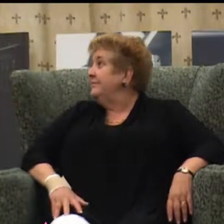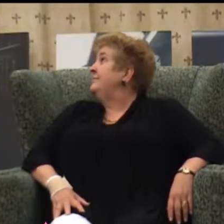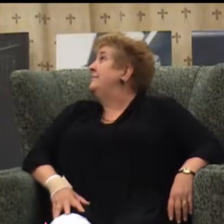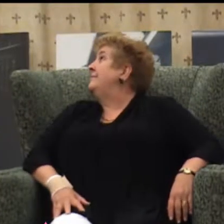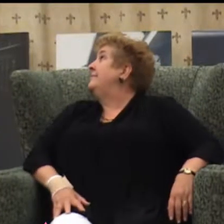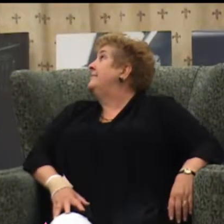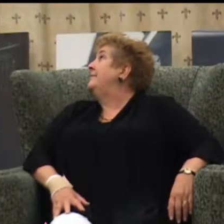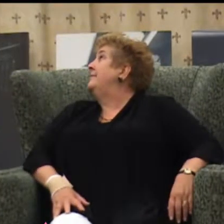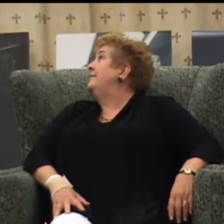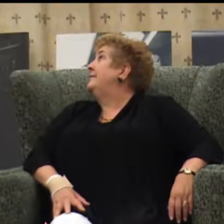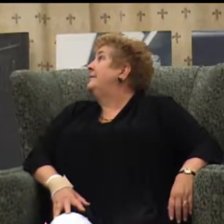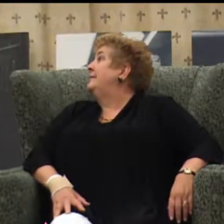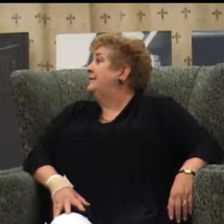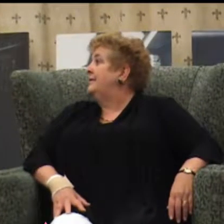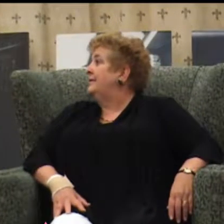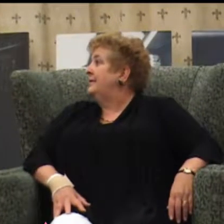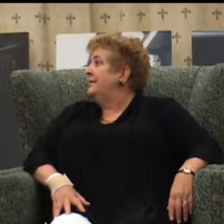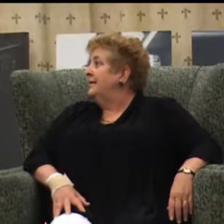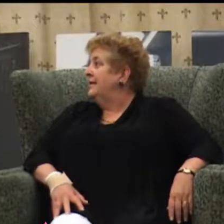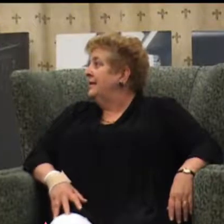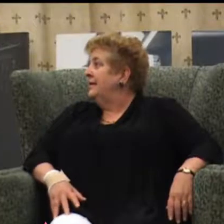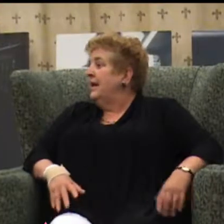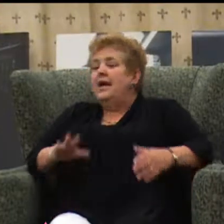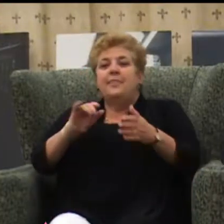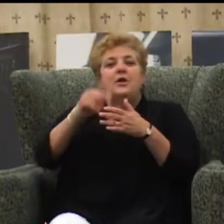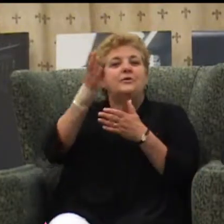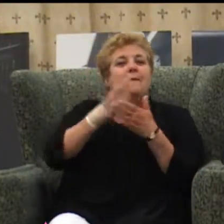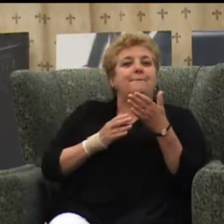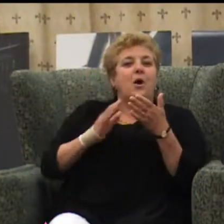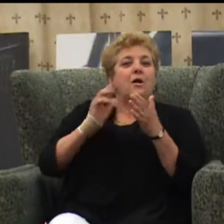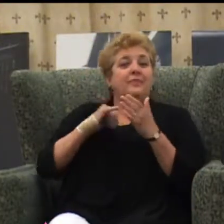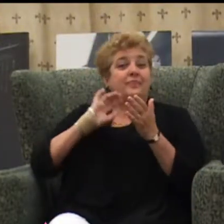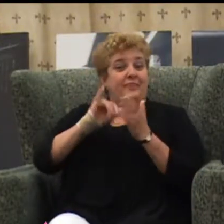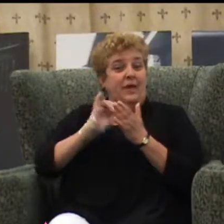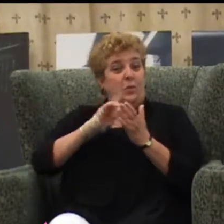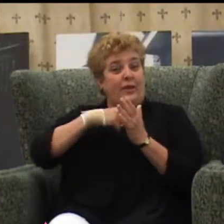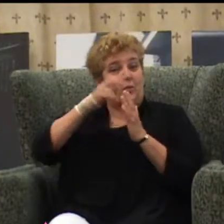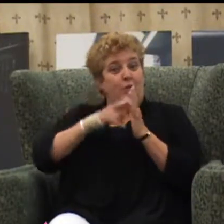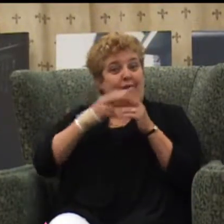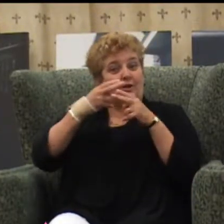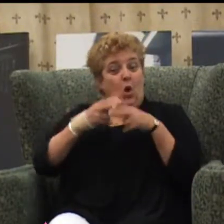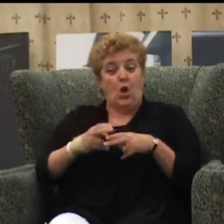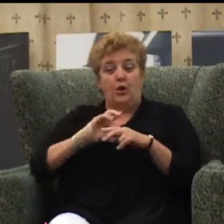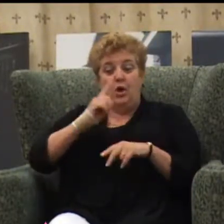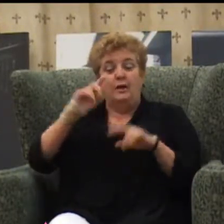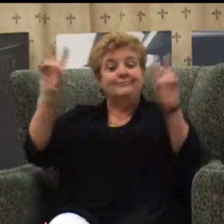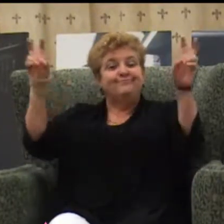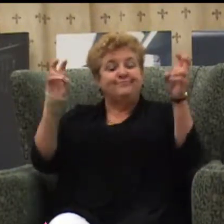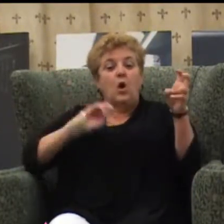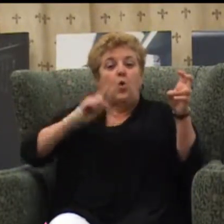But there's a part that we read called "We Are Not Saints." I tell people, if you got a halo, don't let it choke you.